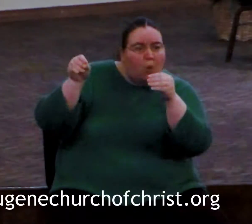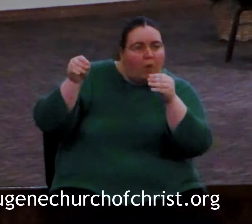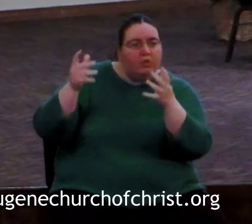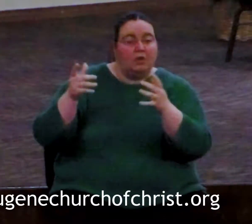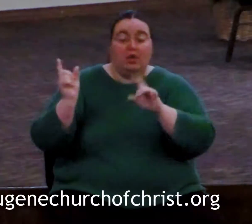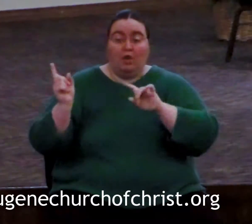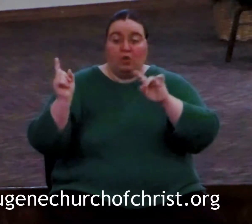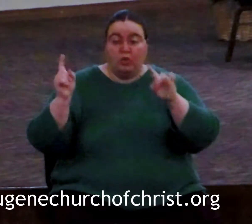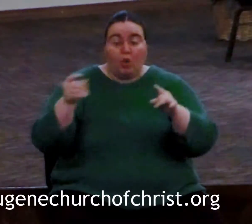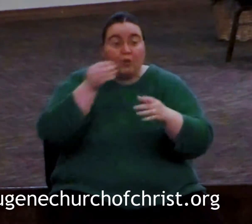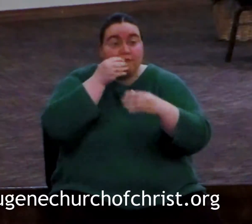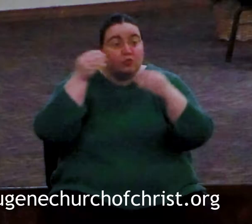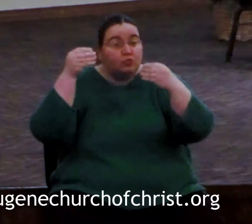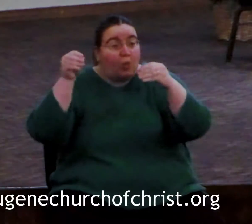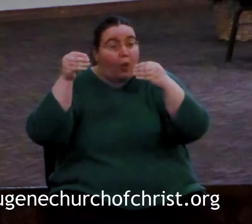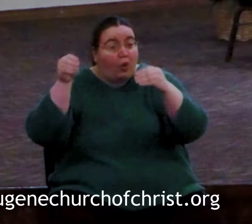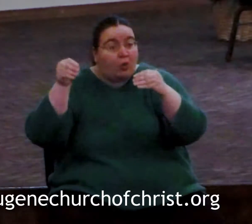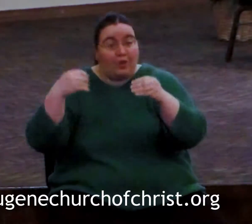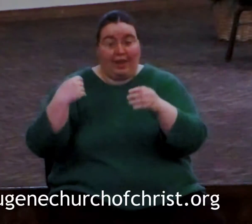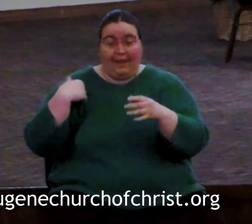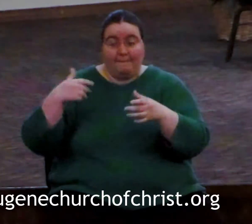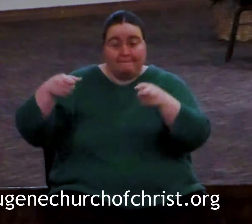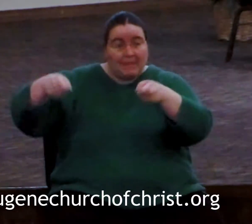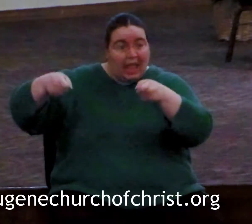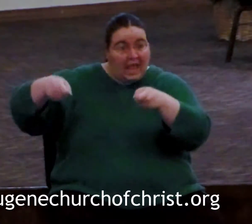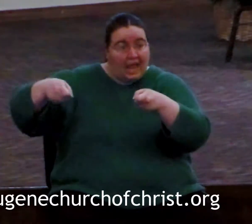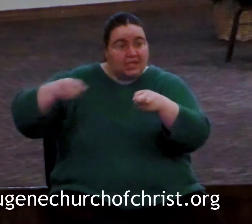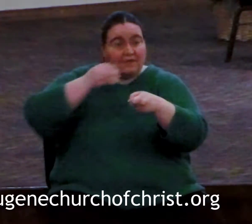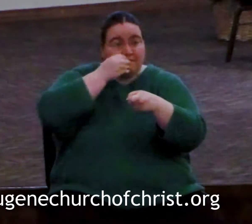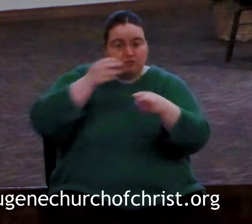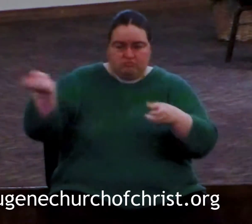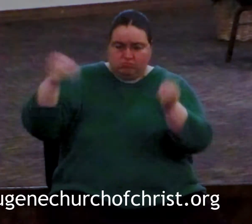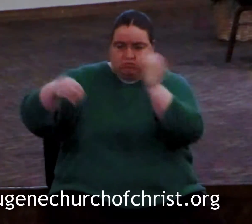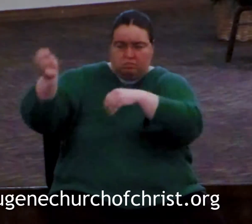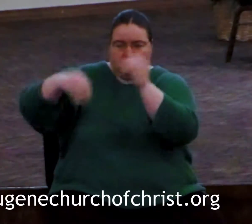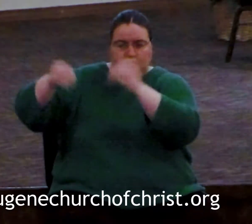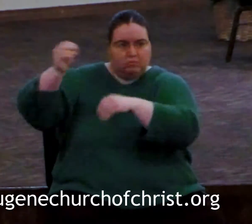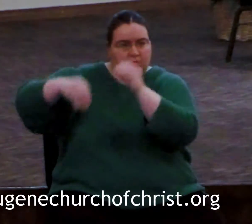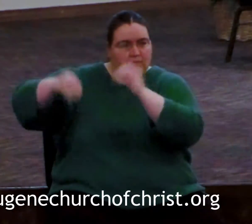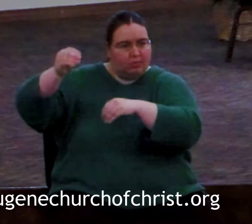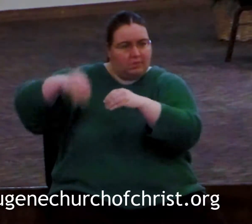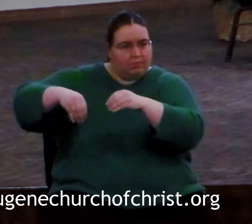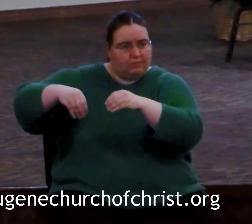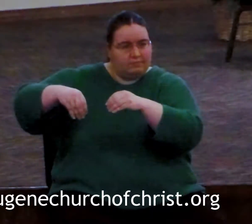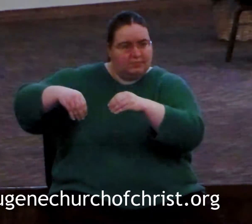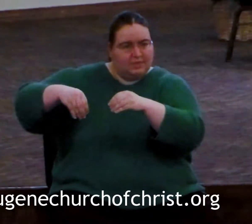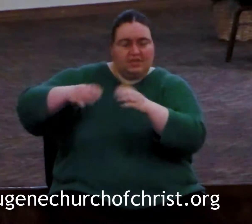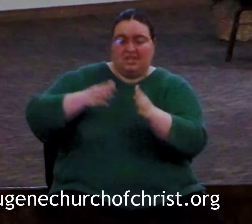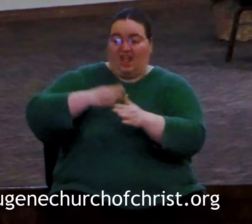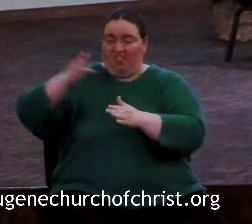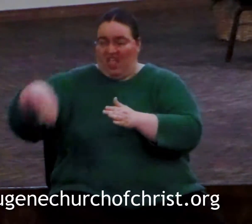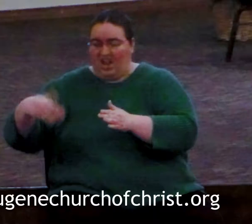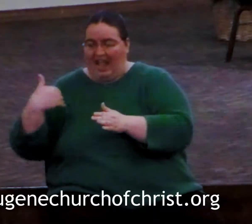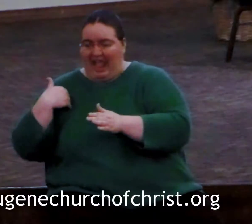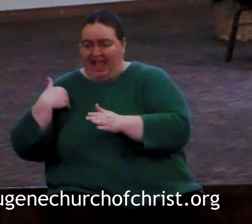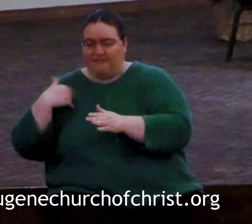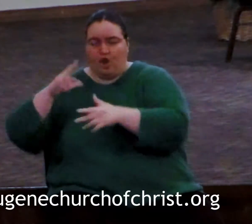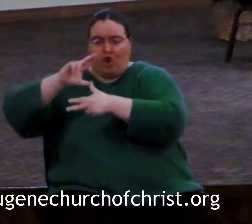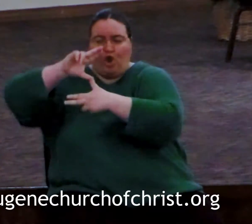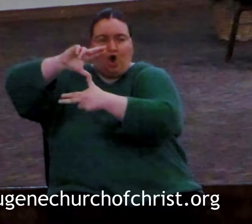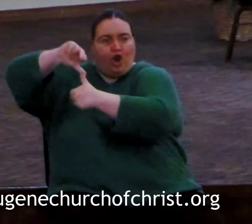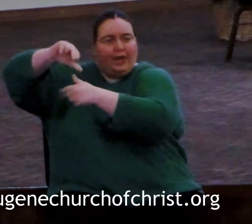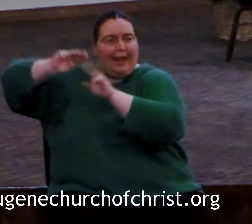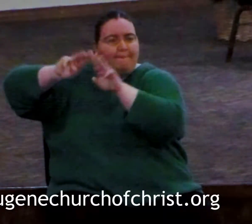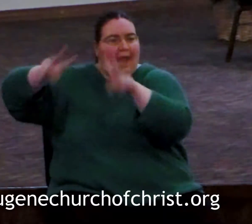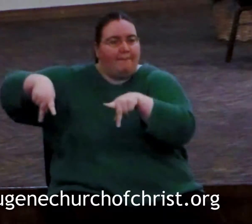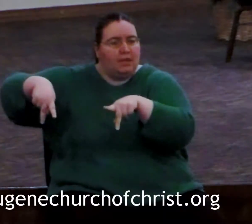we would go, and they would bag our groceries, and down at the end of the lane where the groceries were the hurricane tracking maps. And we